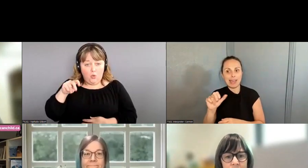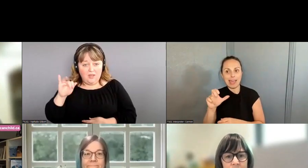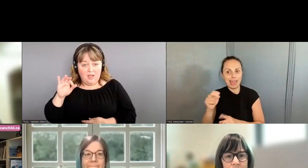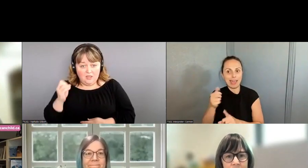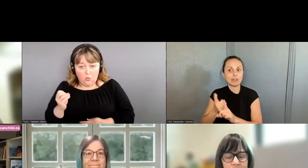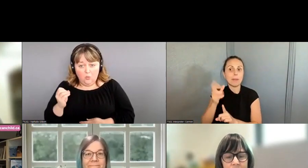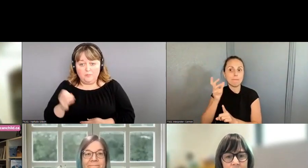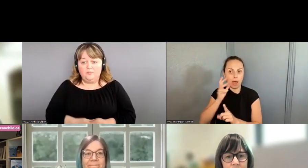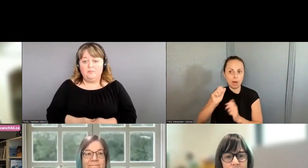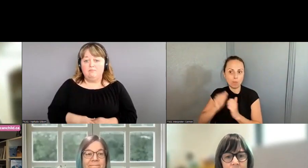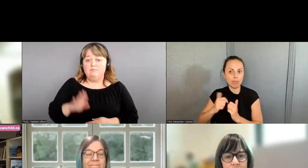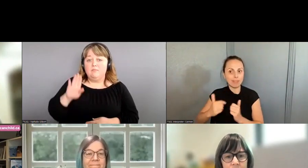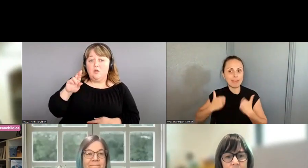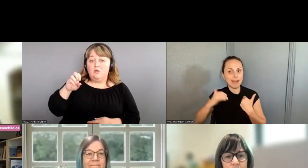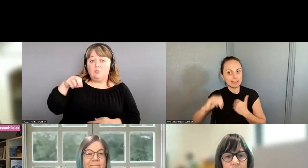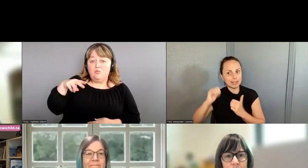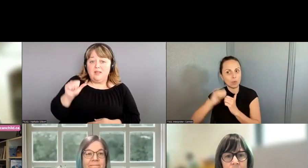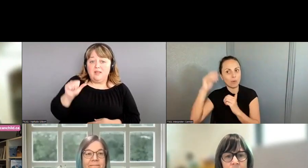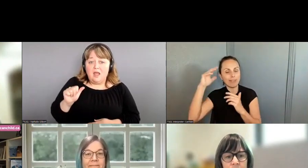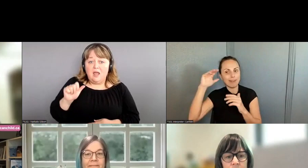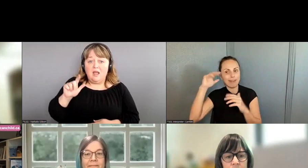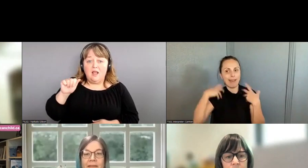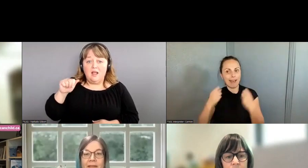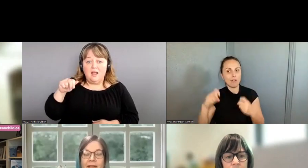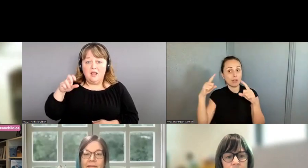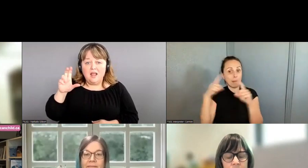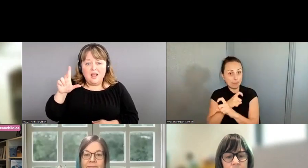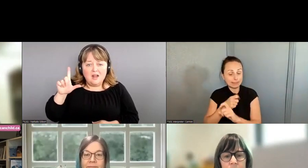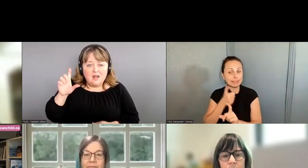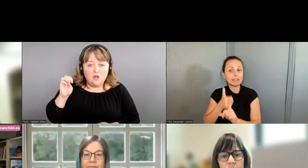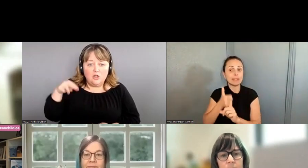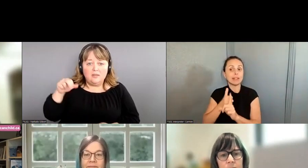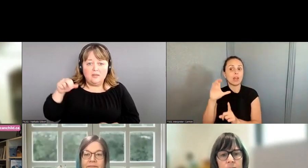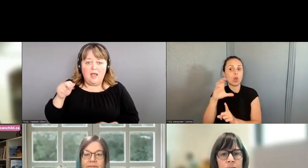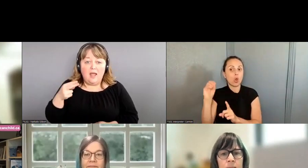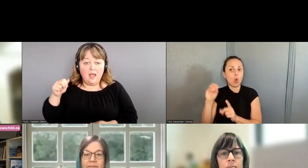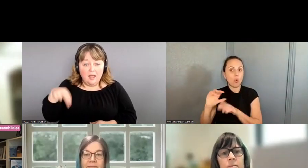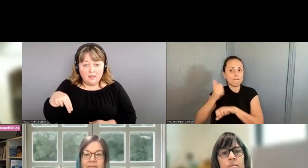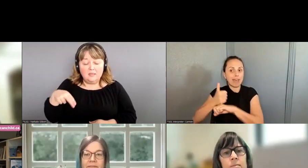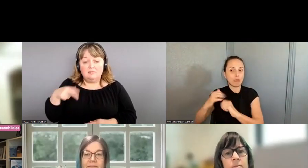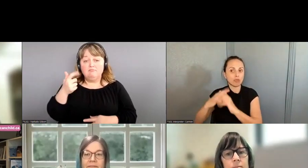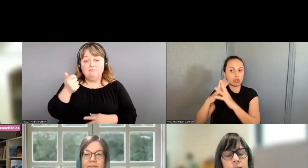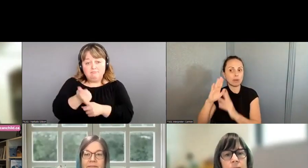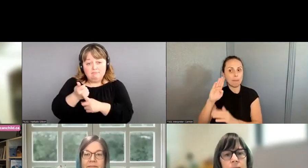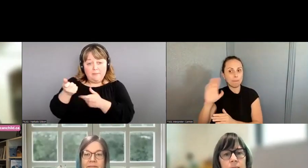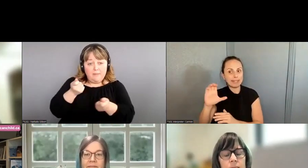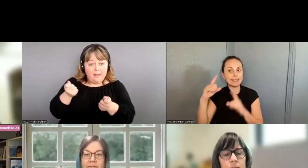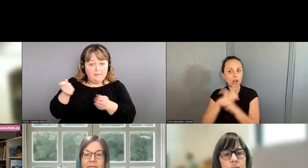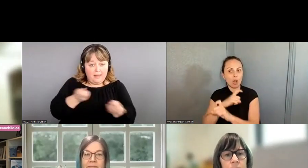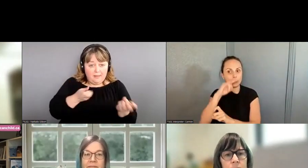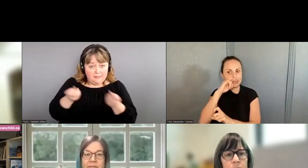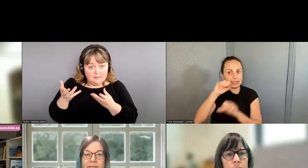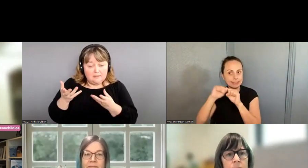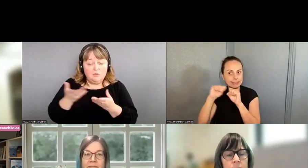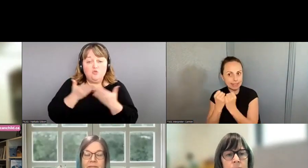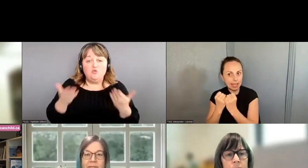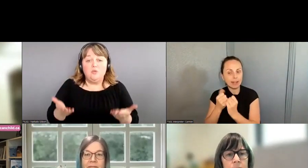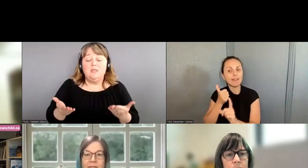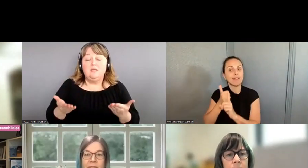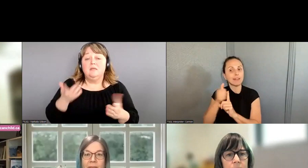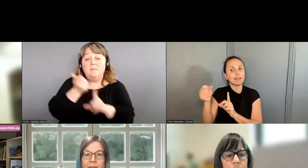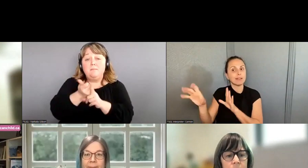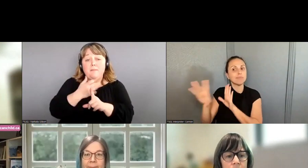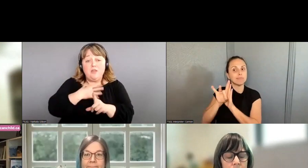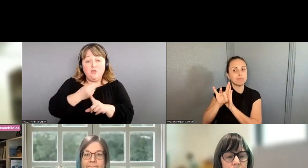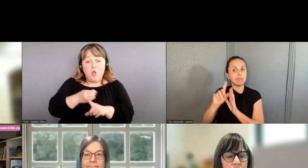young son of health complexities. She is the co-founder of BC Complex Kids Society and was appointed